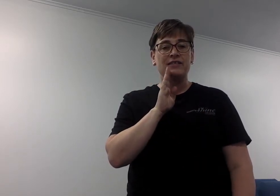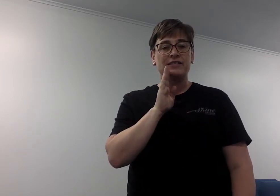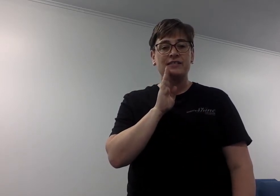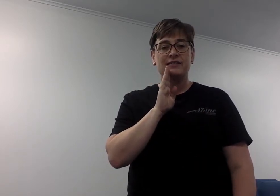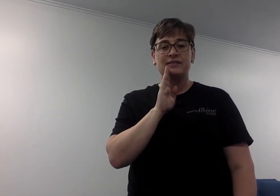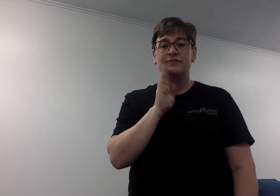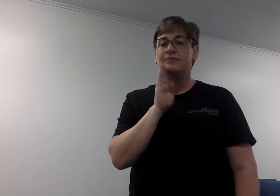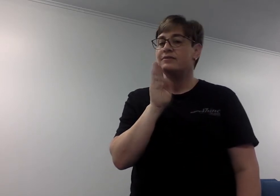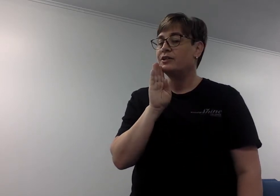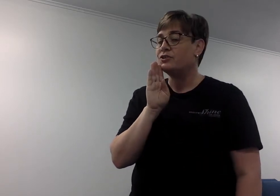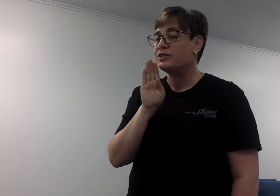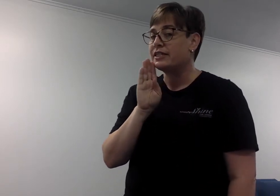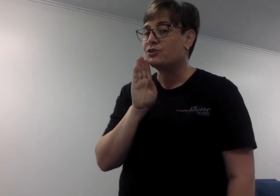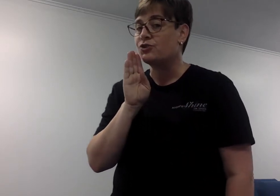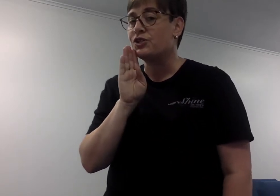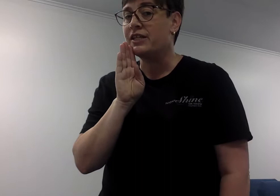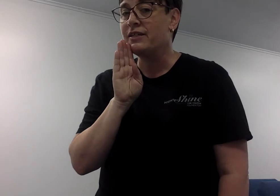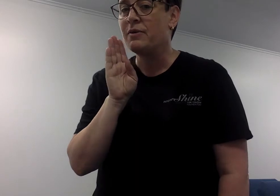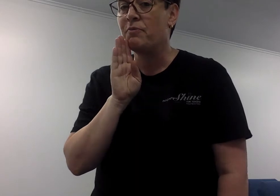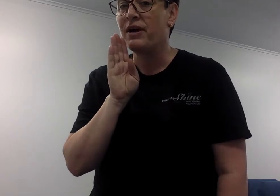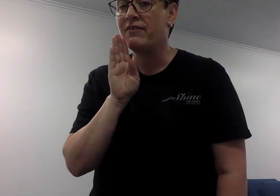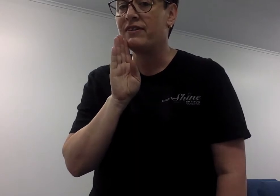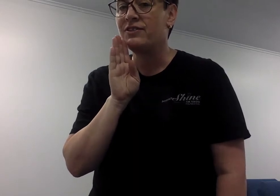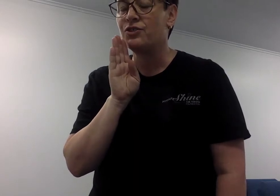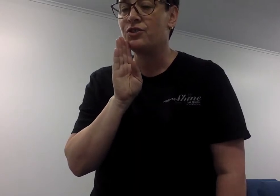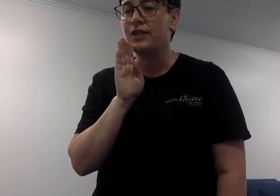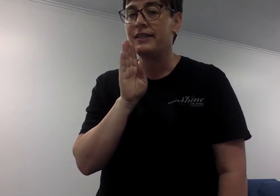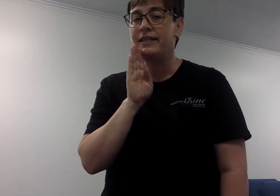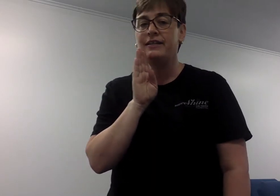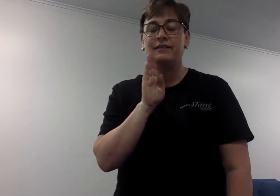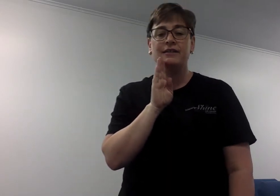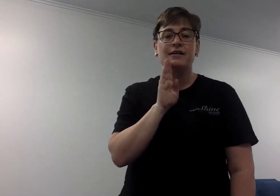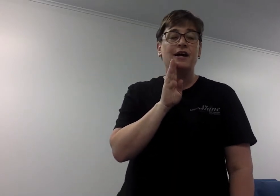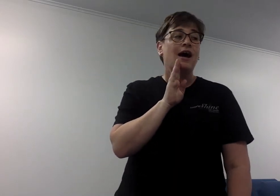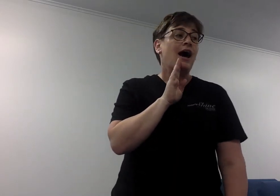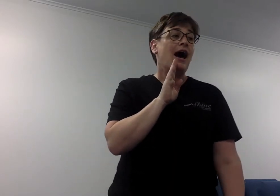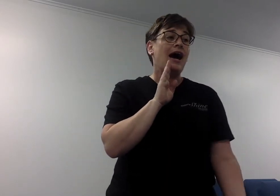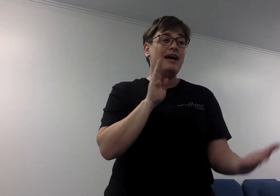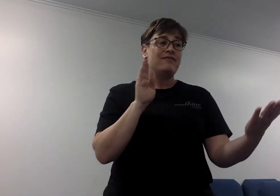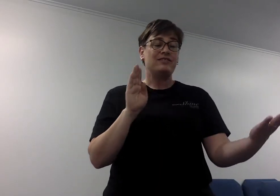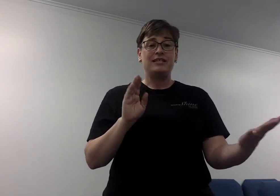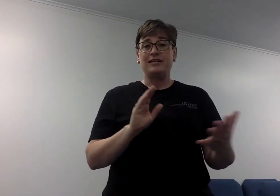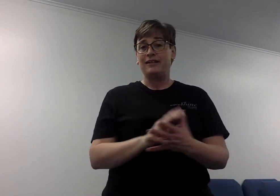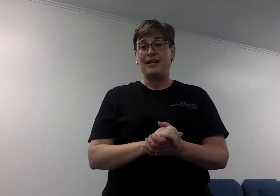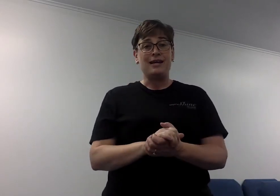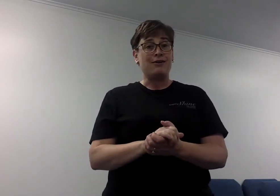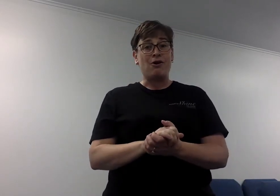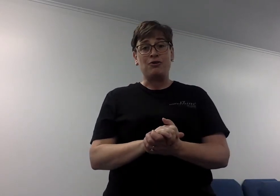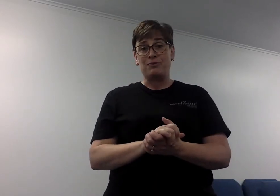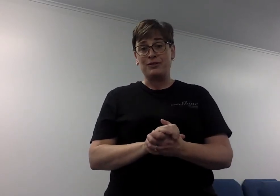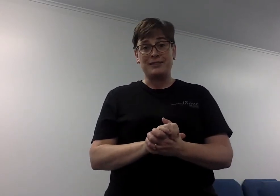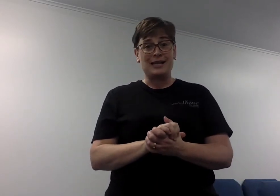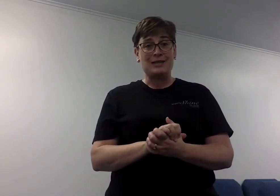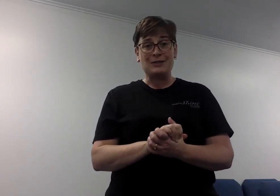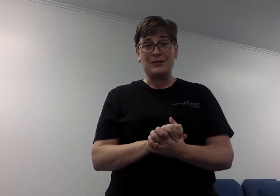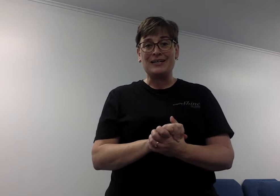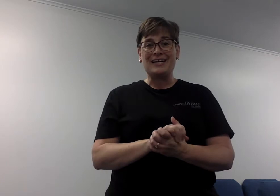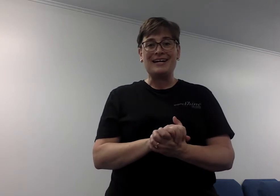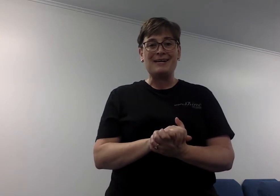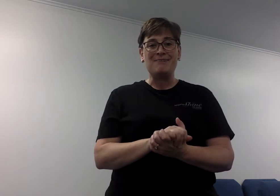breakfast, just at your chin, breakfast, just gently. I have seen in all the books that I look,